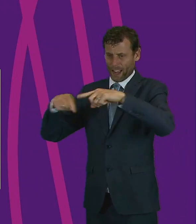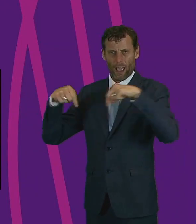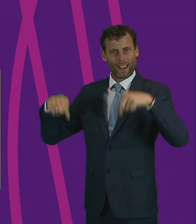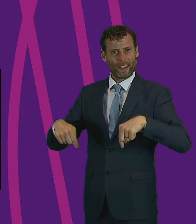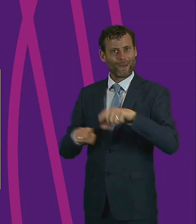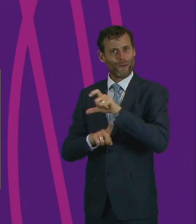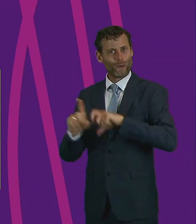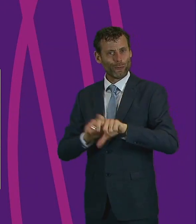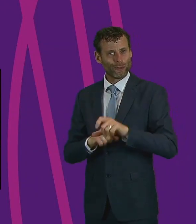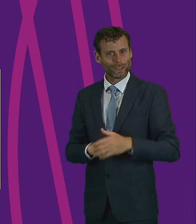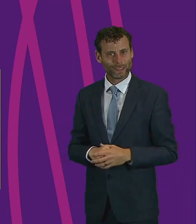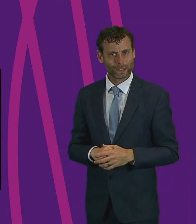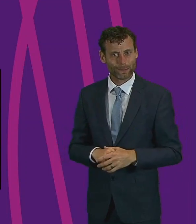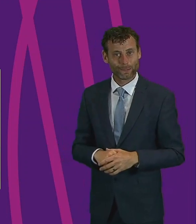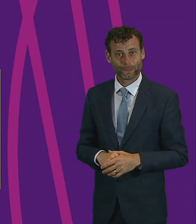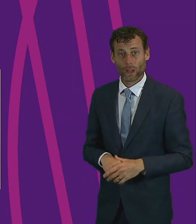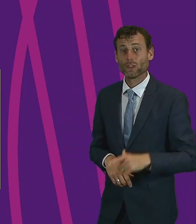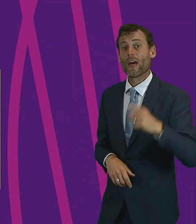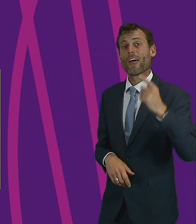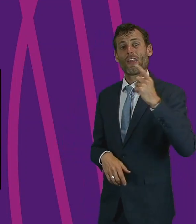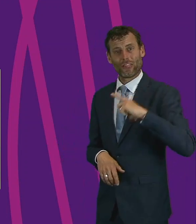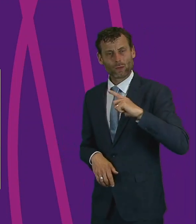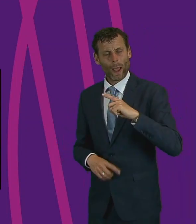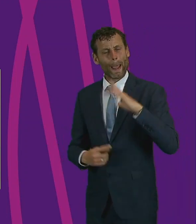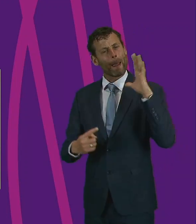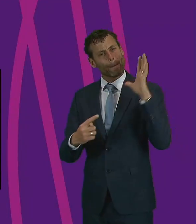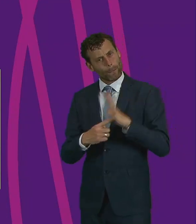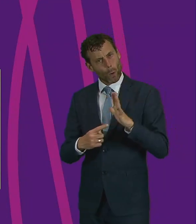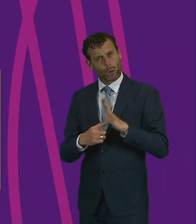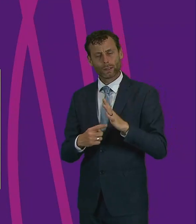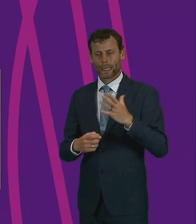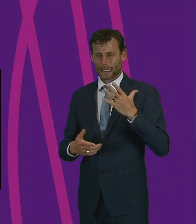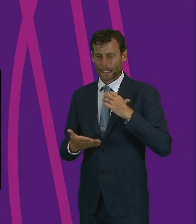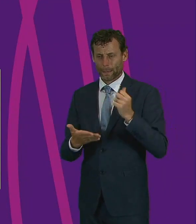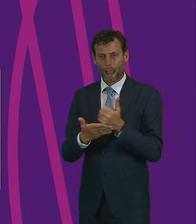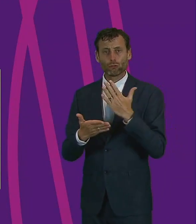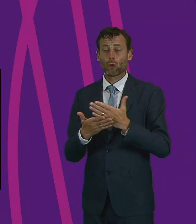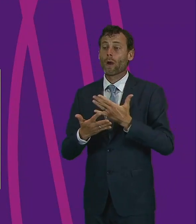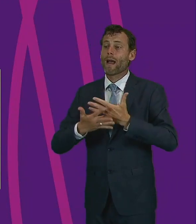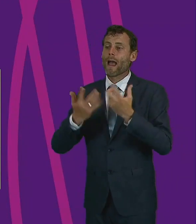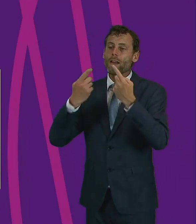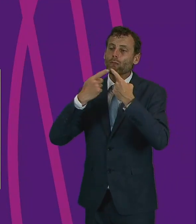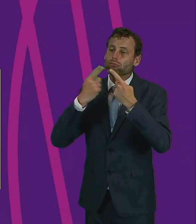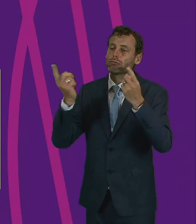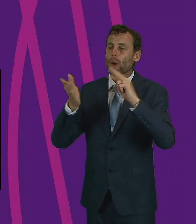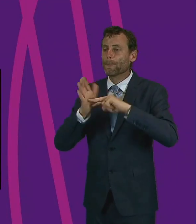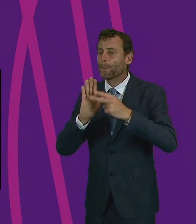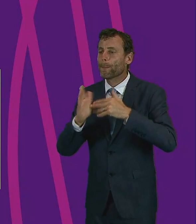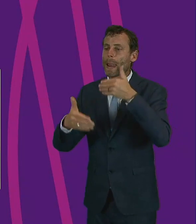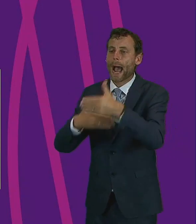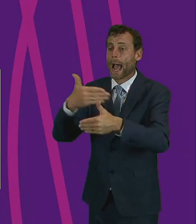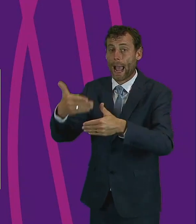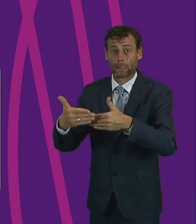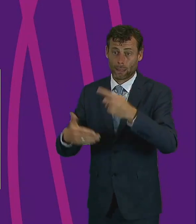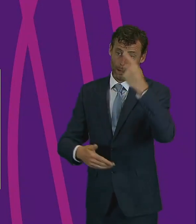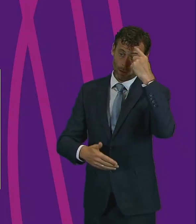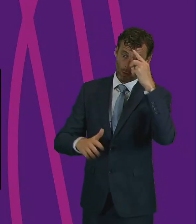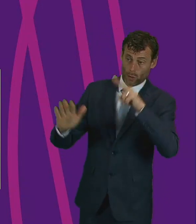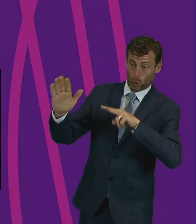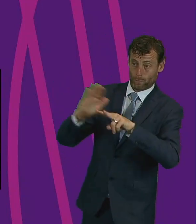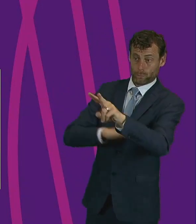communities right now. That is why it is vitally important that we get it right moving forward to ensure our NHS can operate at peak